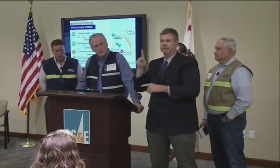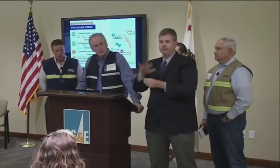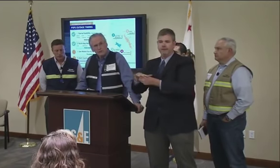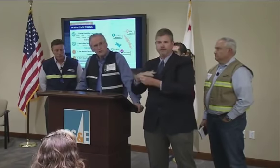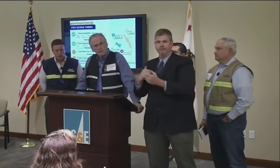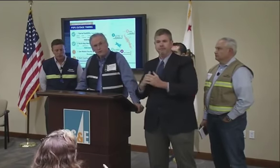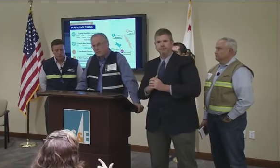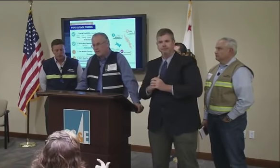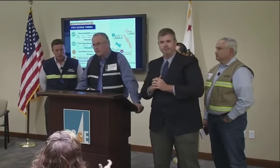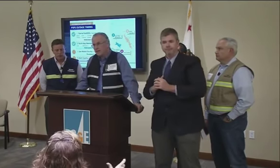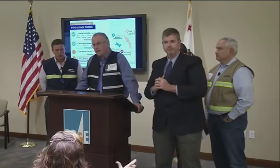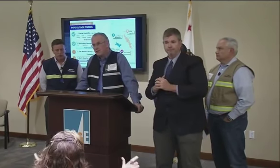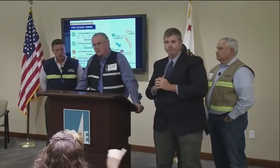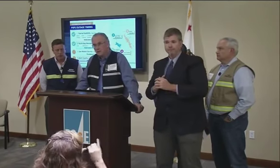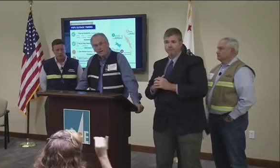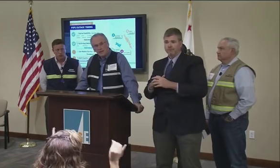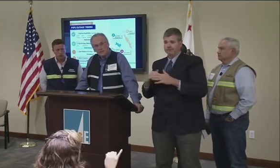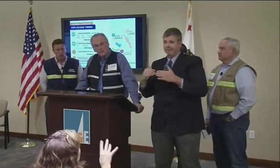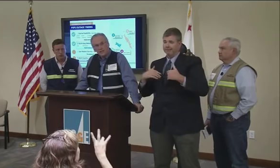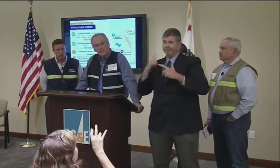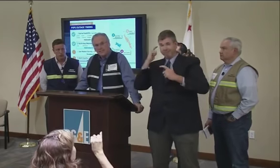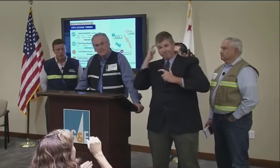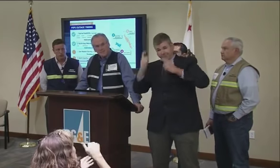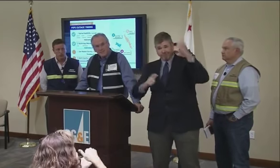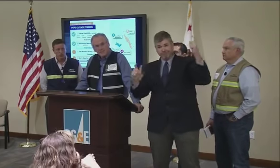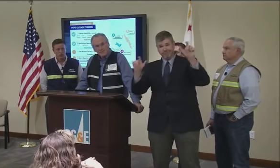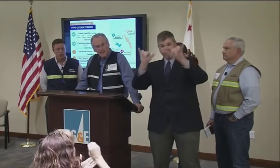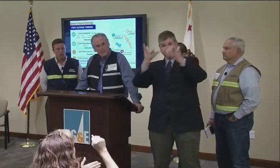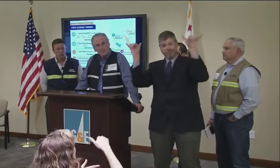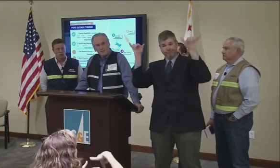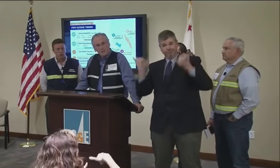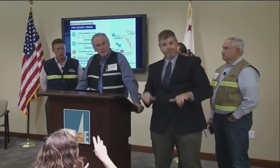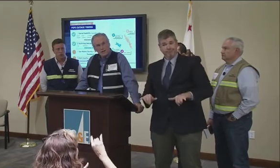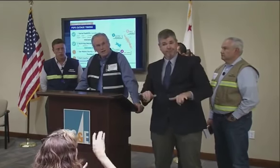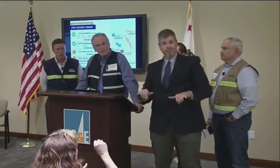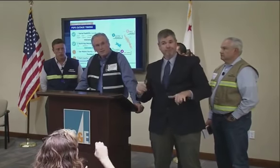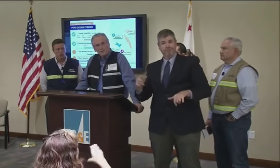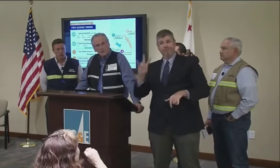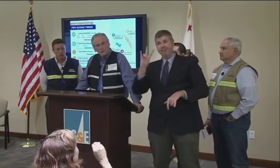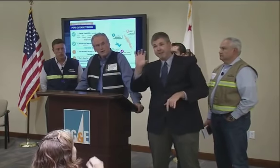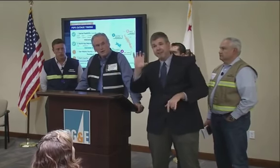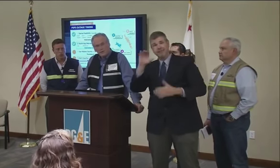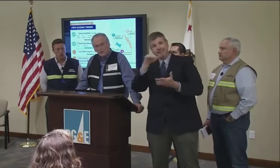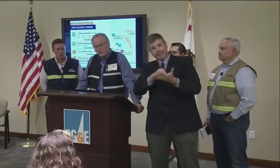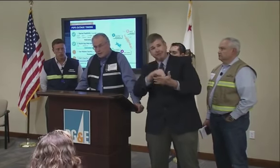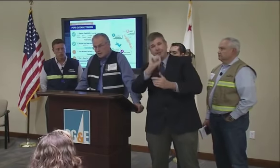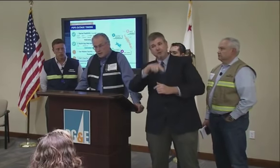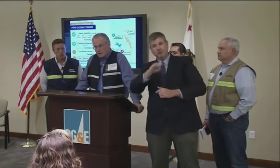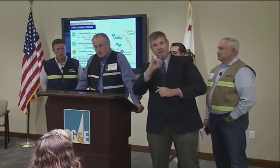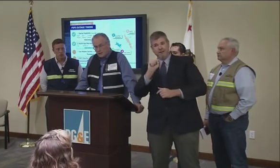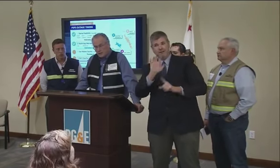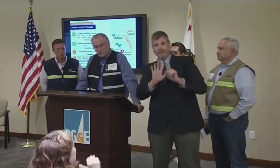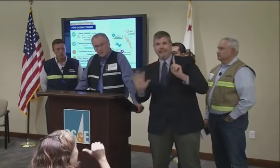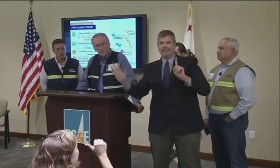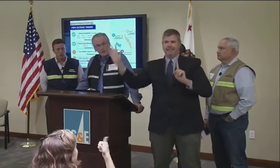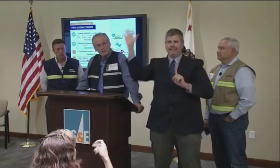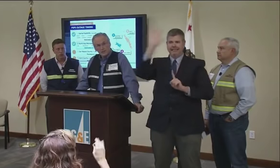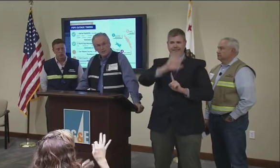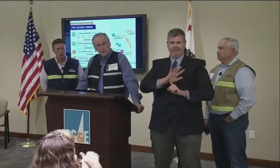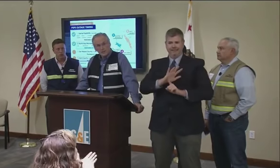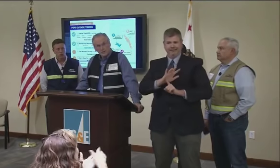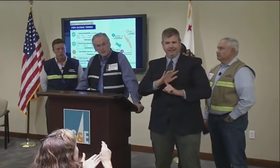is huge. I mean, it's 70,000 square miles with tens and tens of thousands of wires, miles of wires. This is a